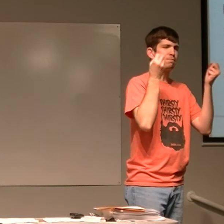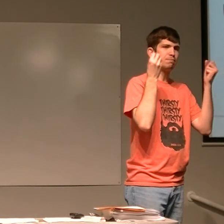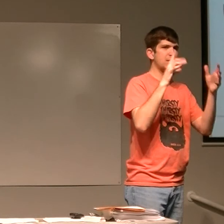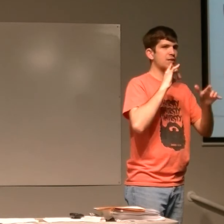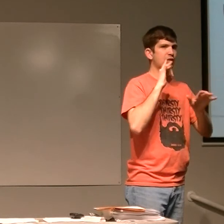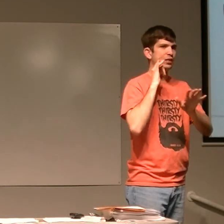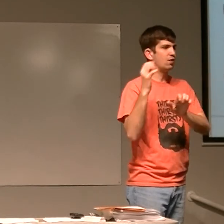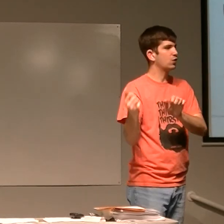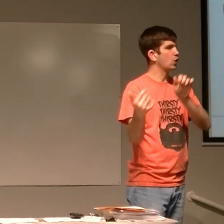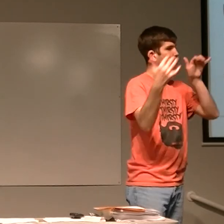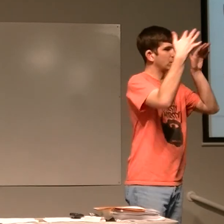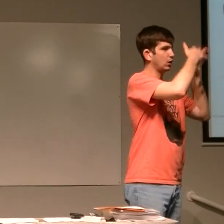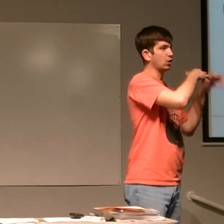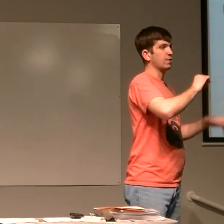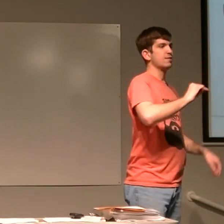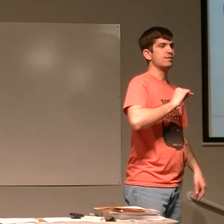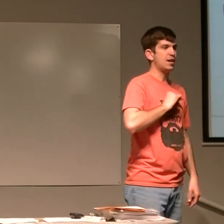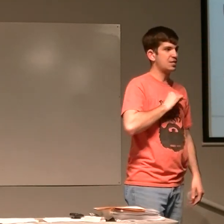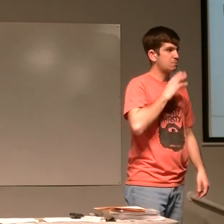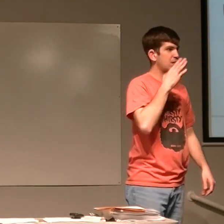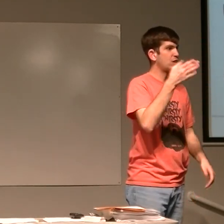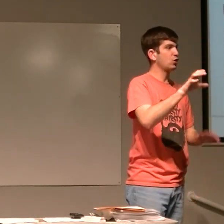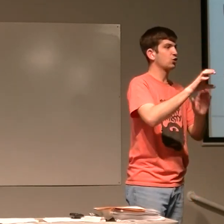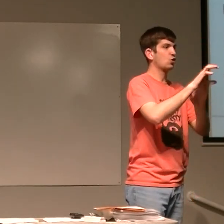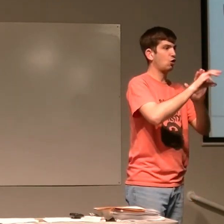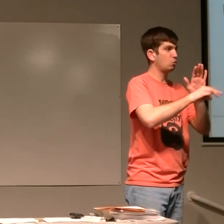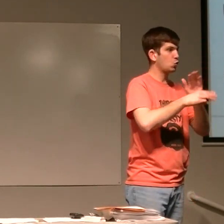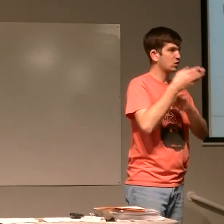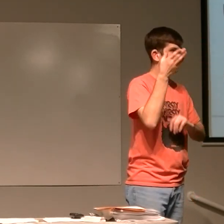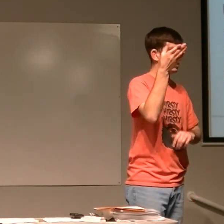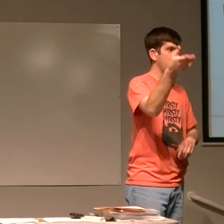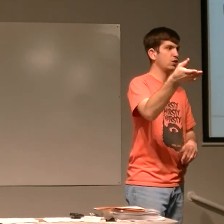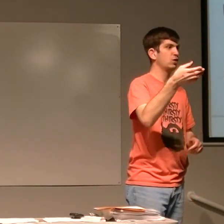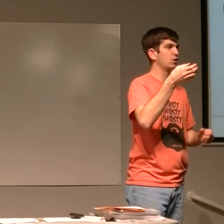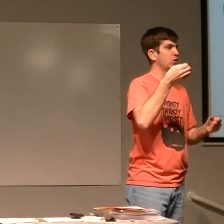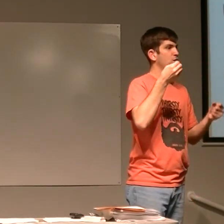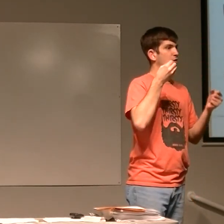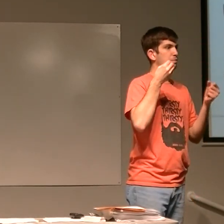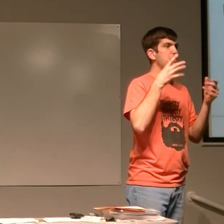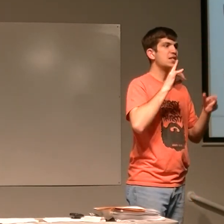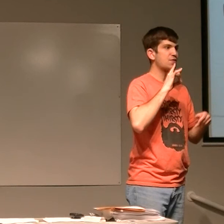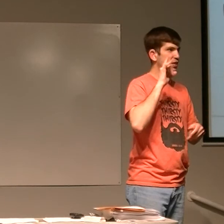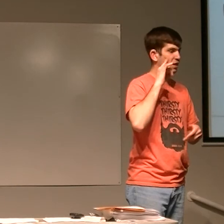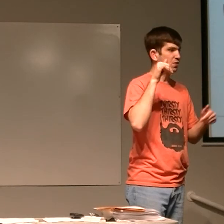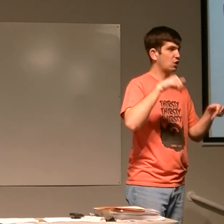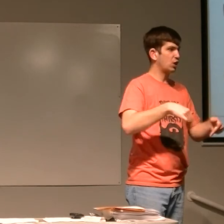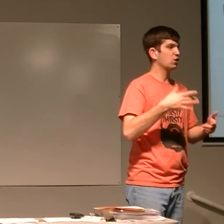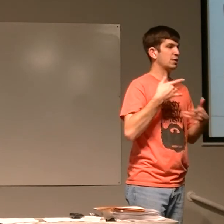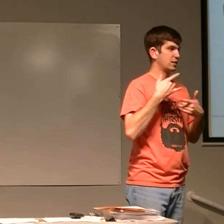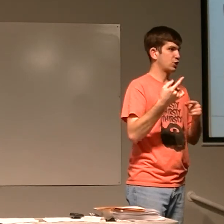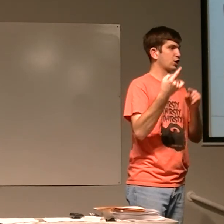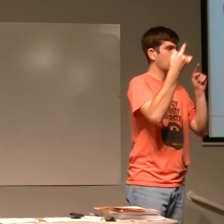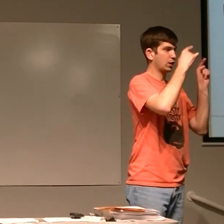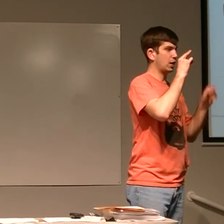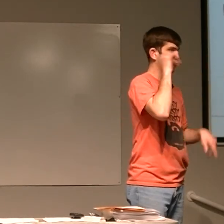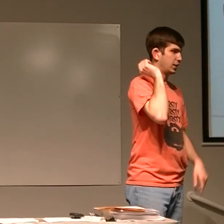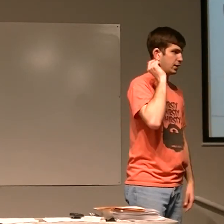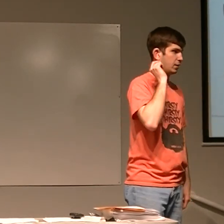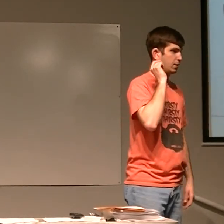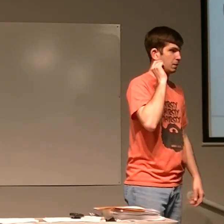Many of the deaf go over there. Nine has been there, Carl Moore's been there. Many of the deaf that are here tends to go to Gallaudet. Where